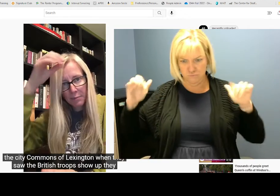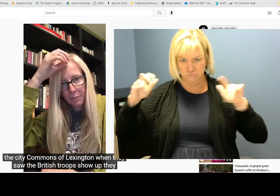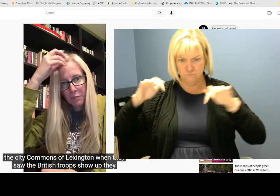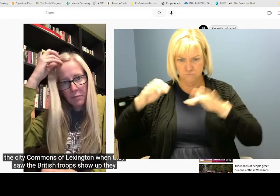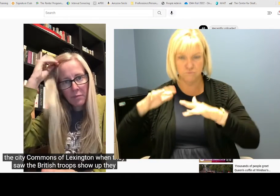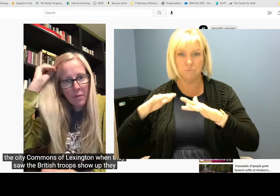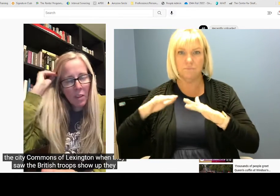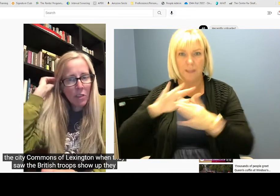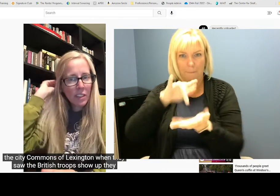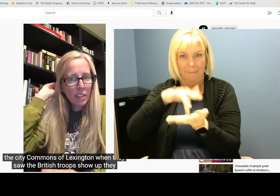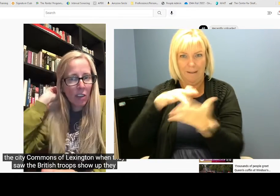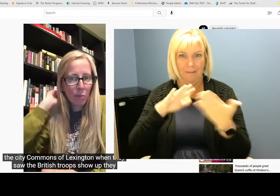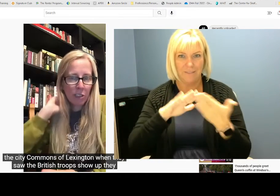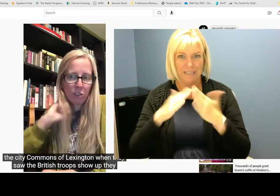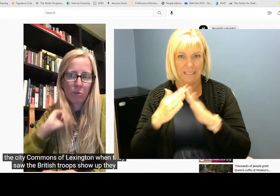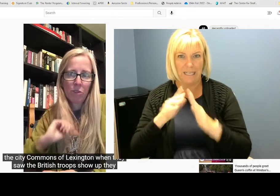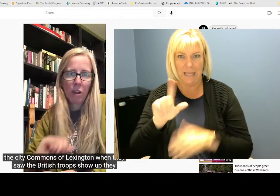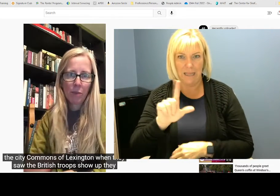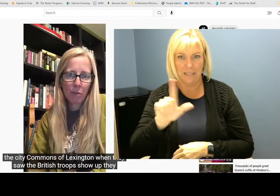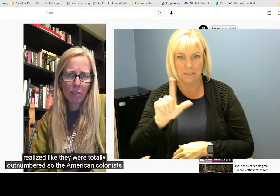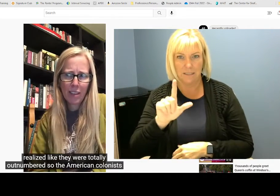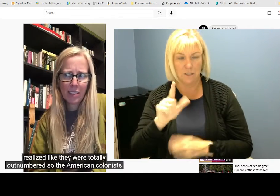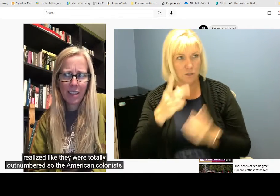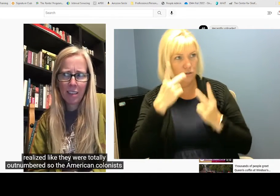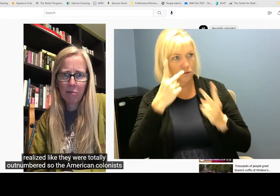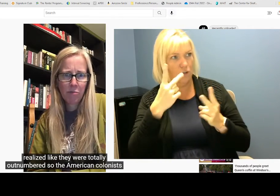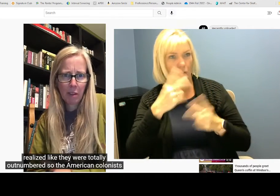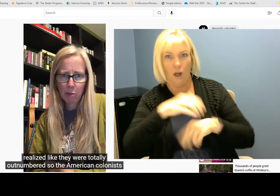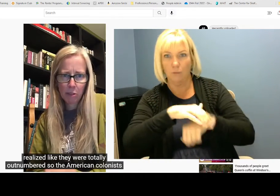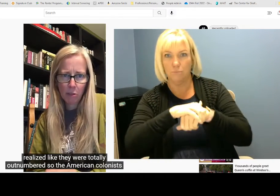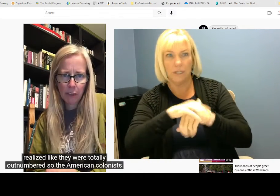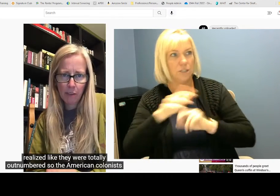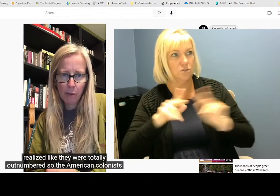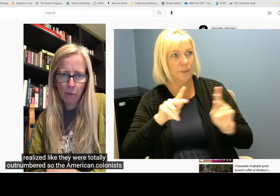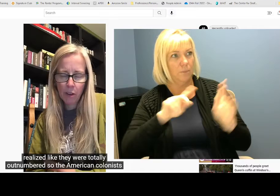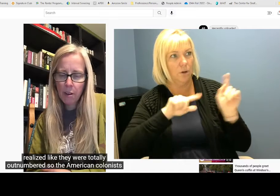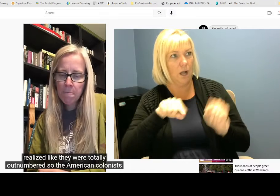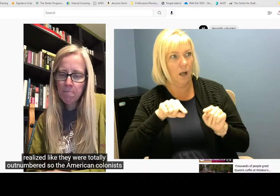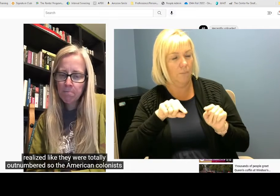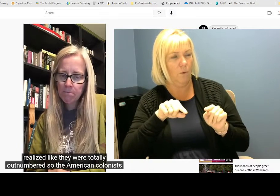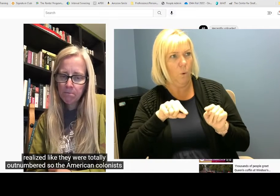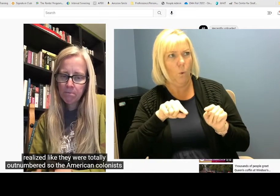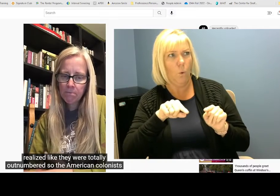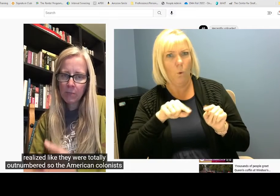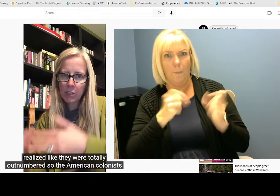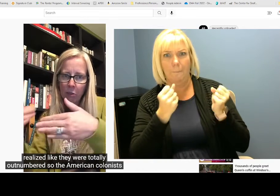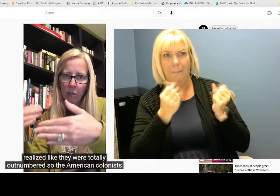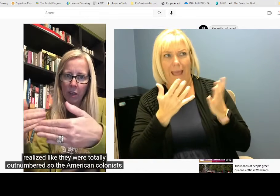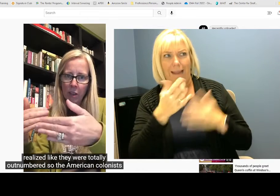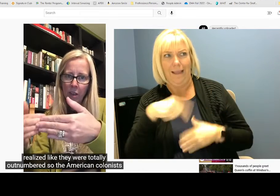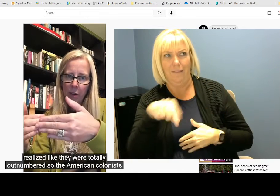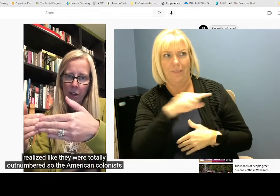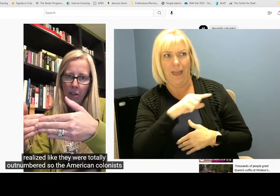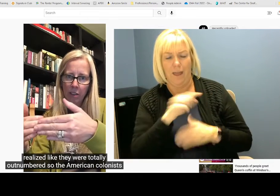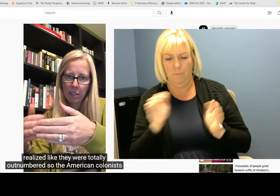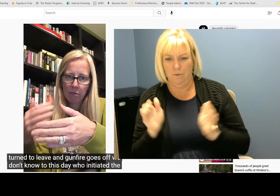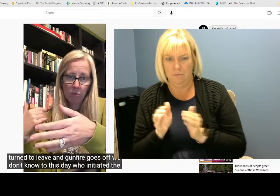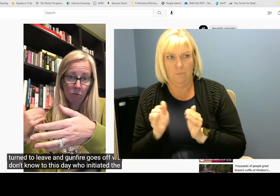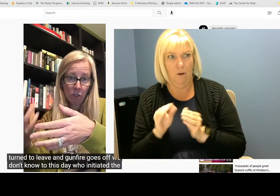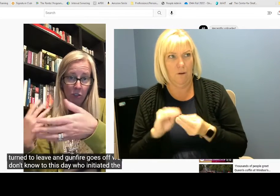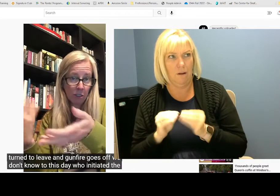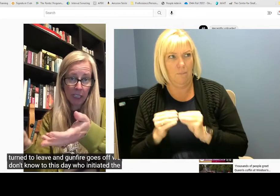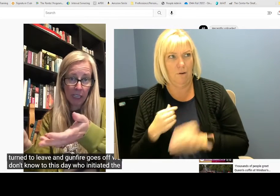Lexington. When they saw the British troops show up, they realized they were totally outnumbered. So the American